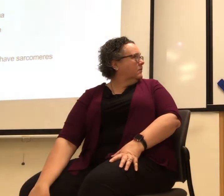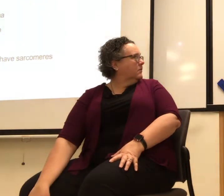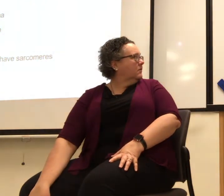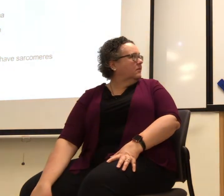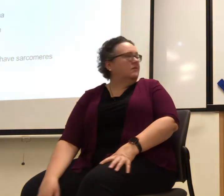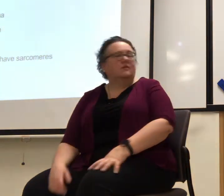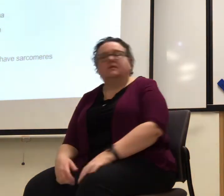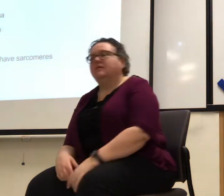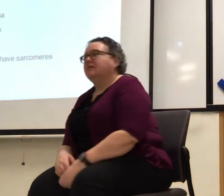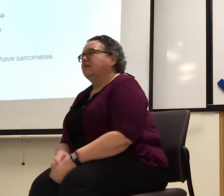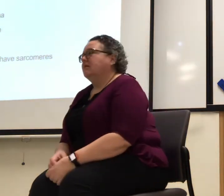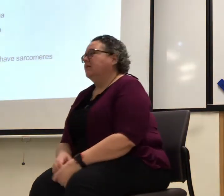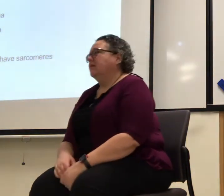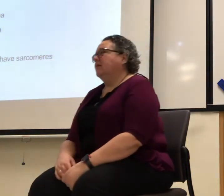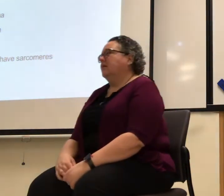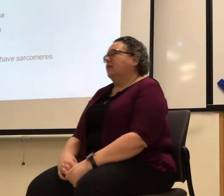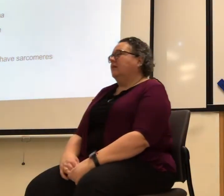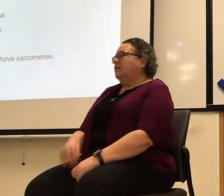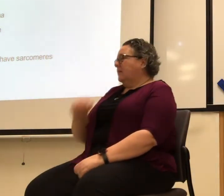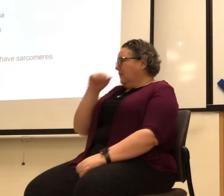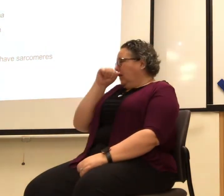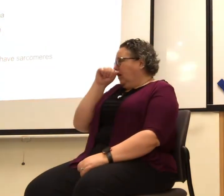And allow nerve impulse to spread